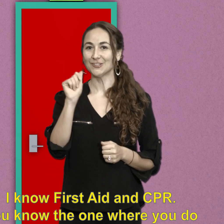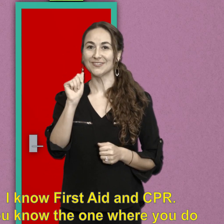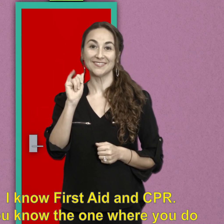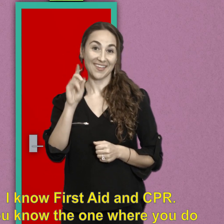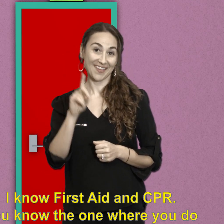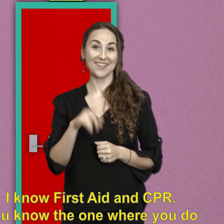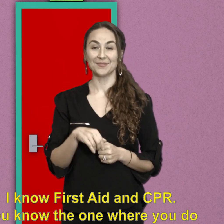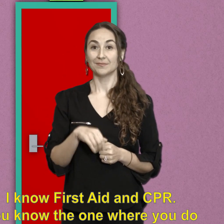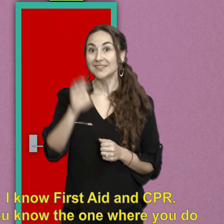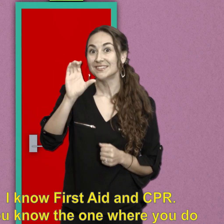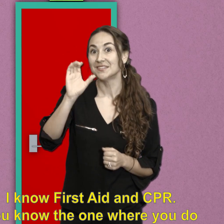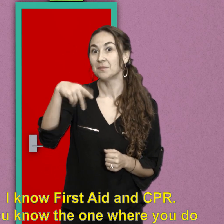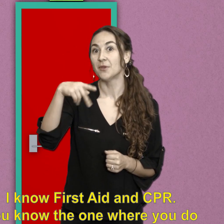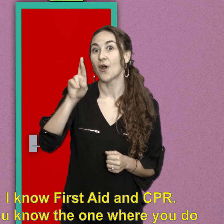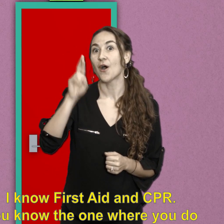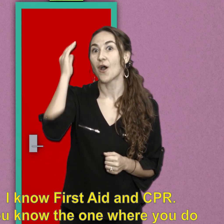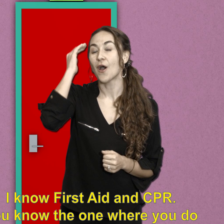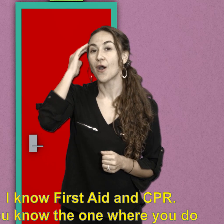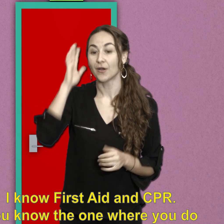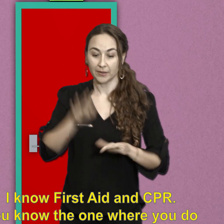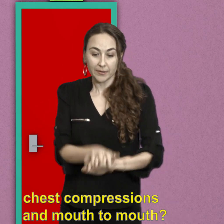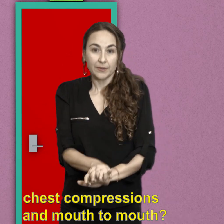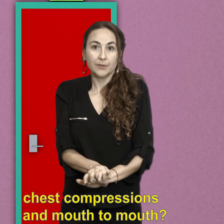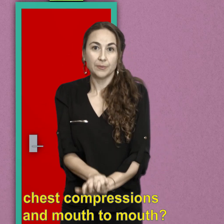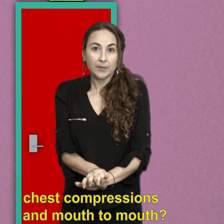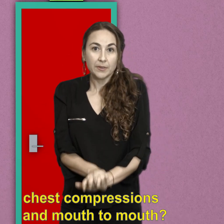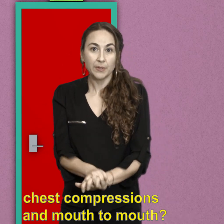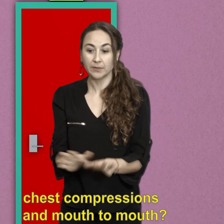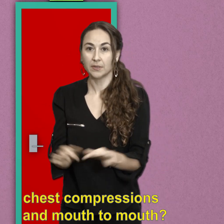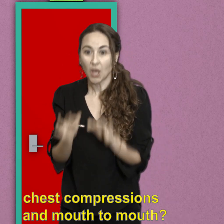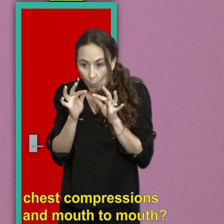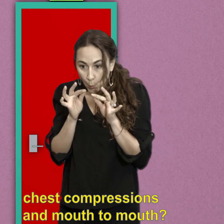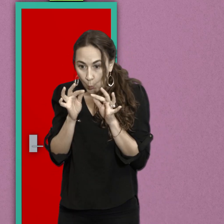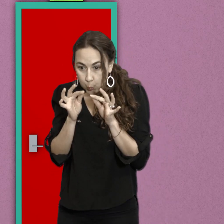and CPR. You know the one where you do the chest compressions and mouth to mouth?